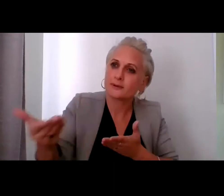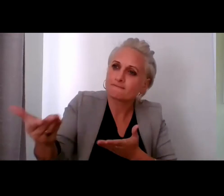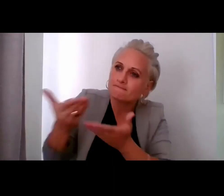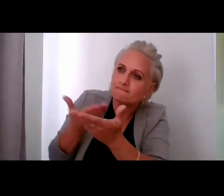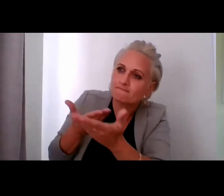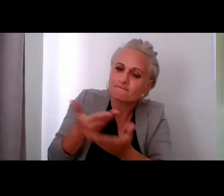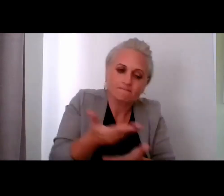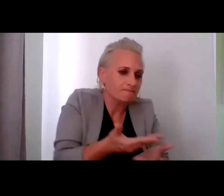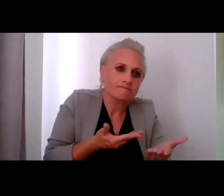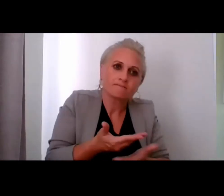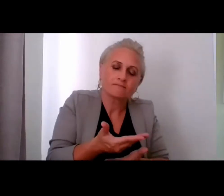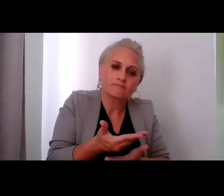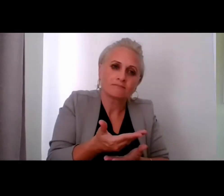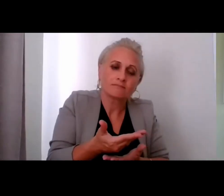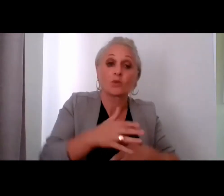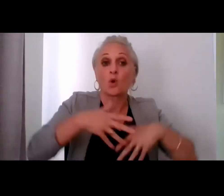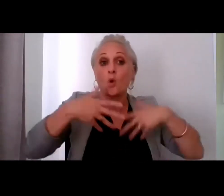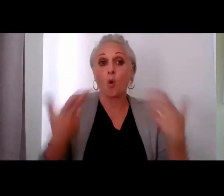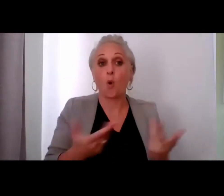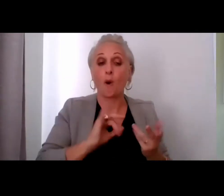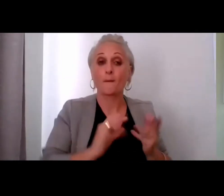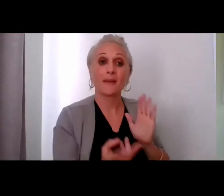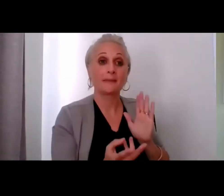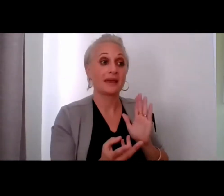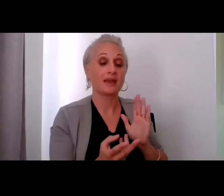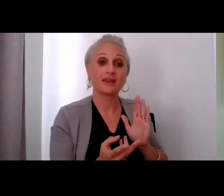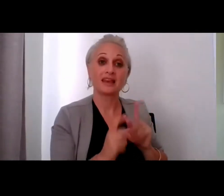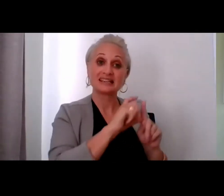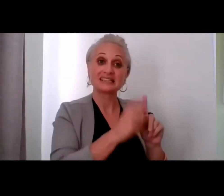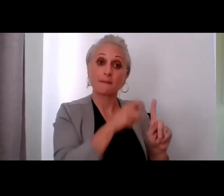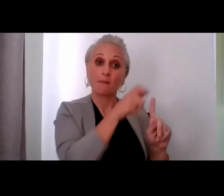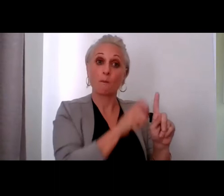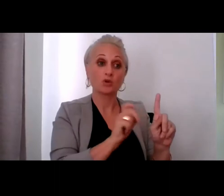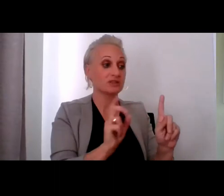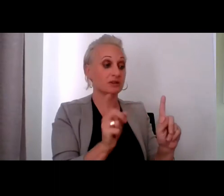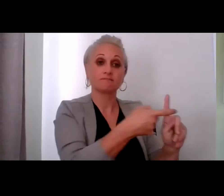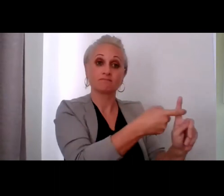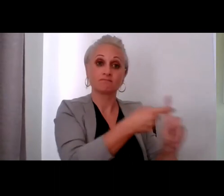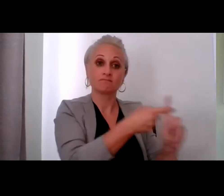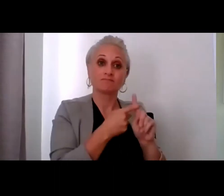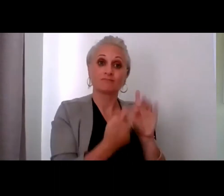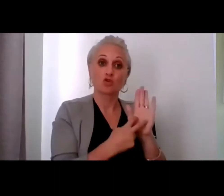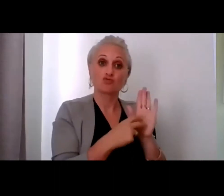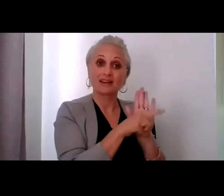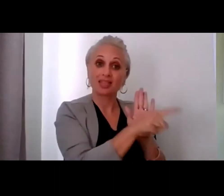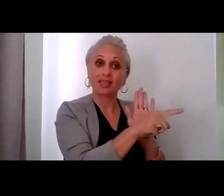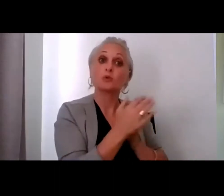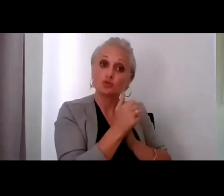Do you want to contract a disabled person to lead stage 1 or even more of your policy